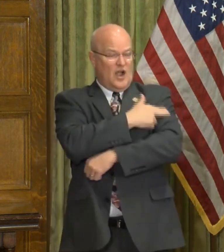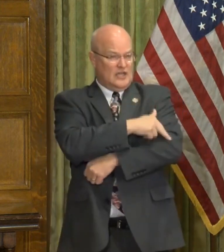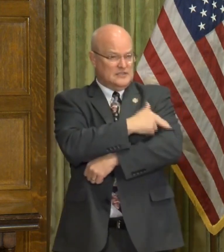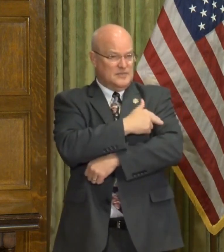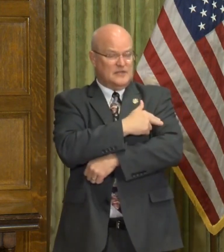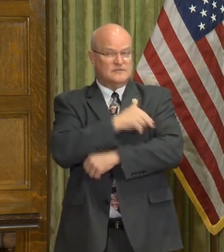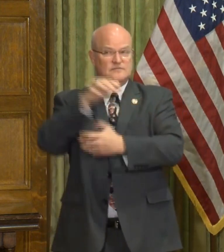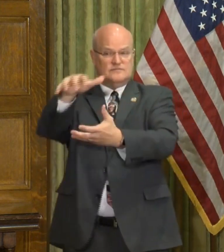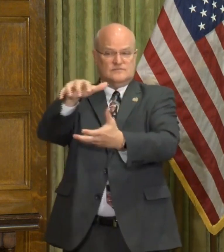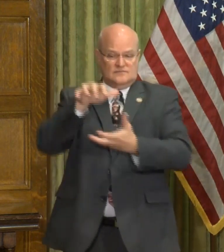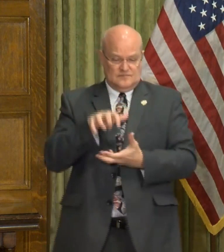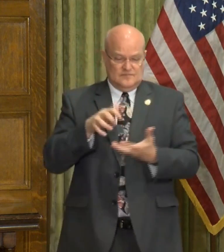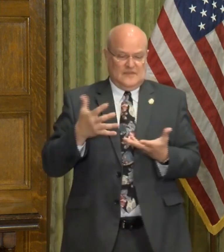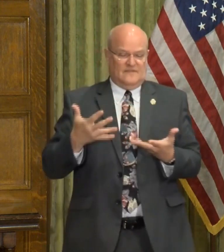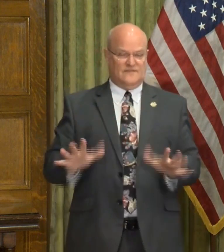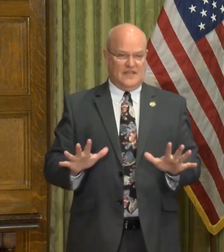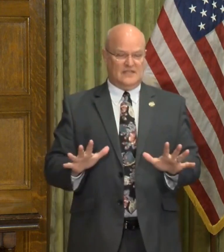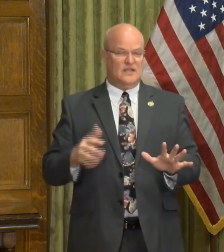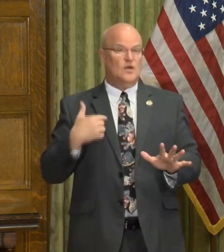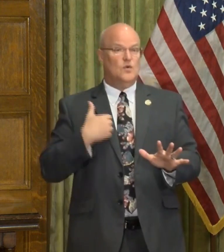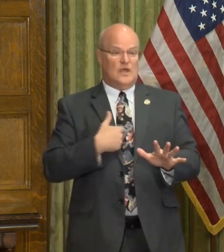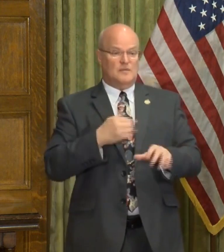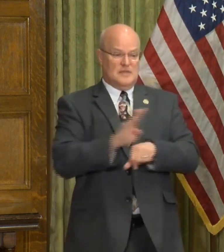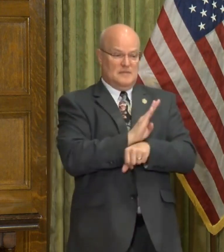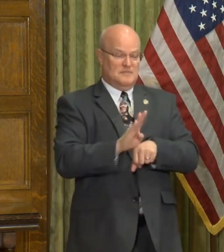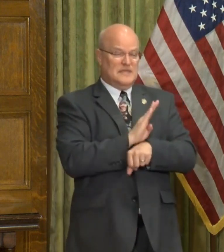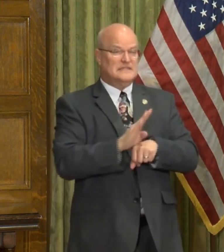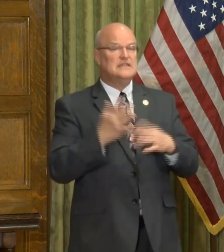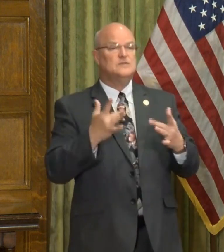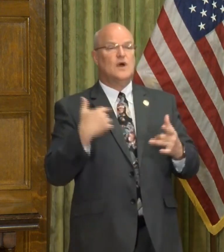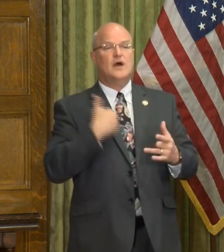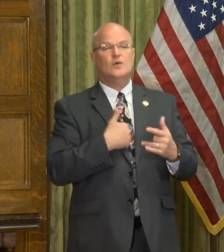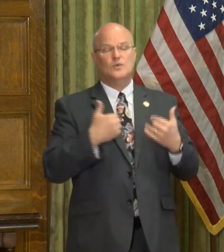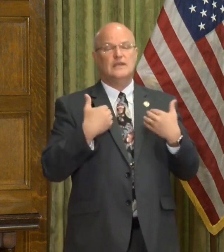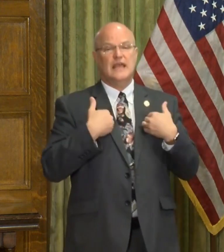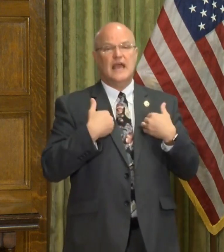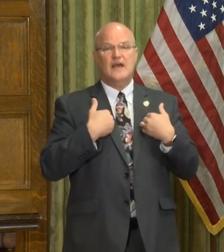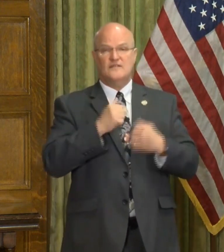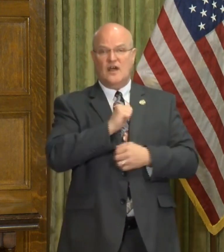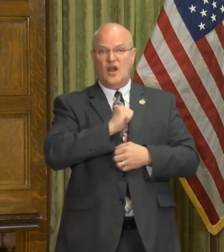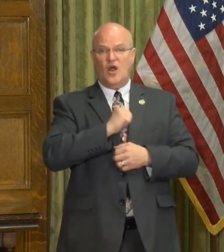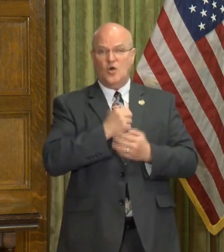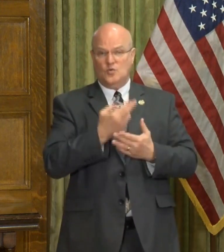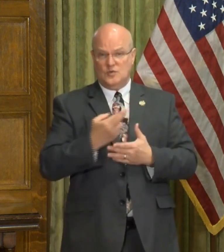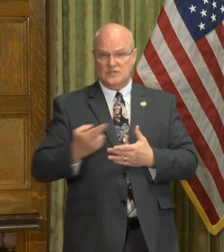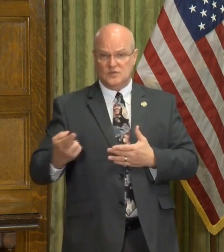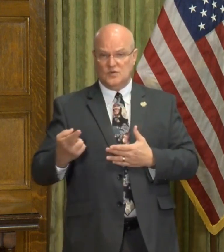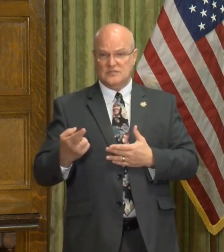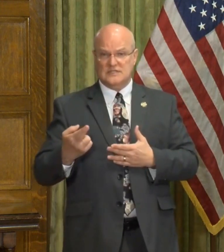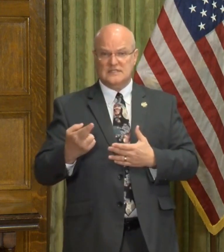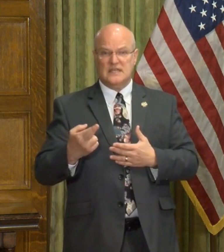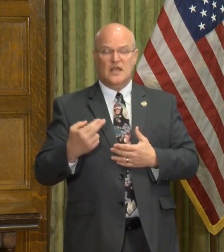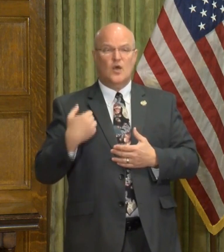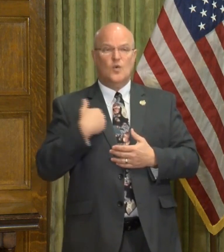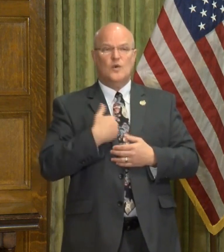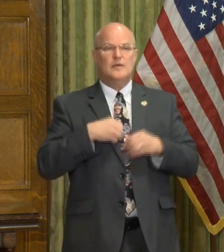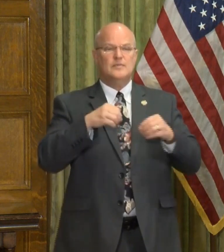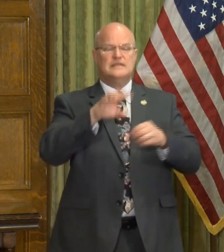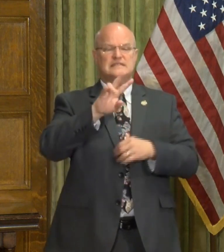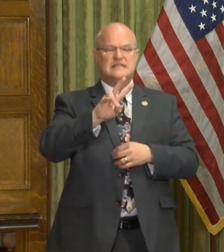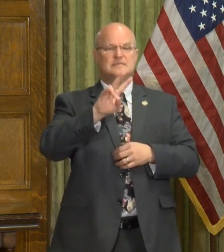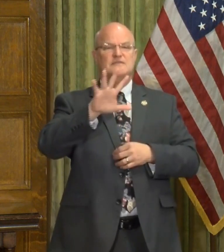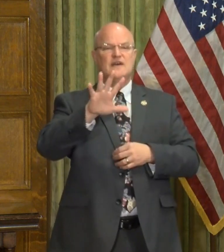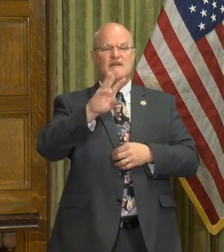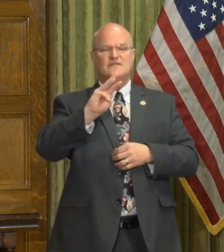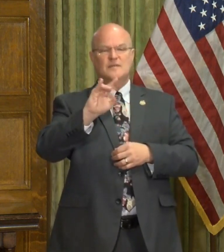our hospitals. So we have been busy, and that's why we have our own resources and put $75